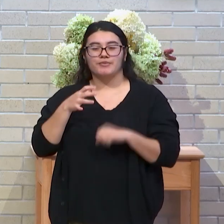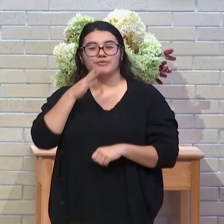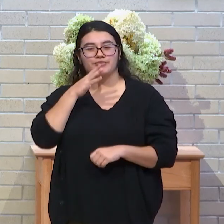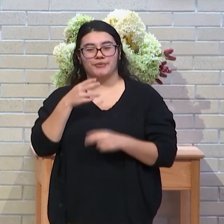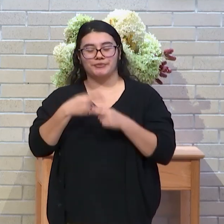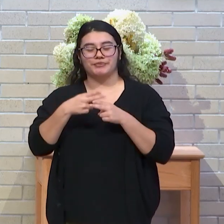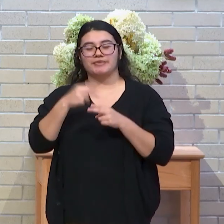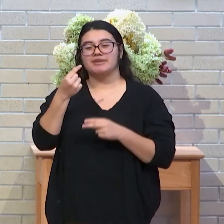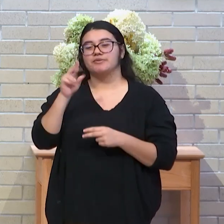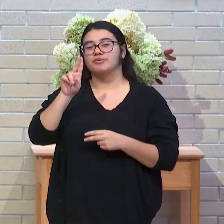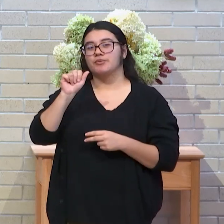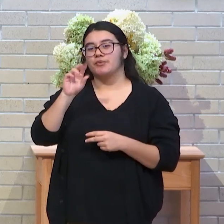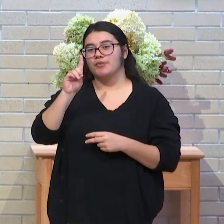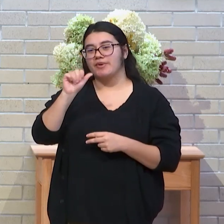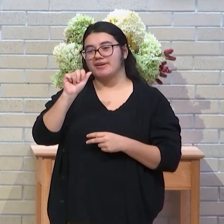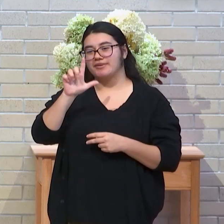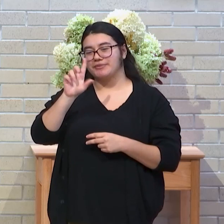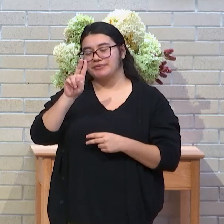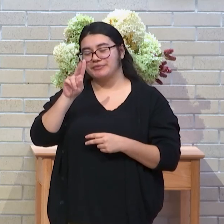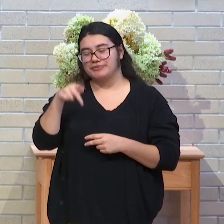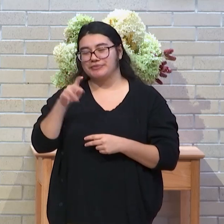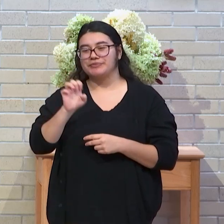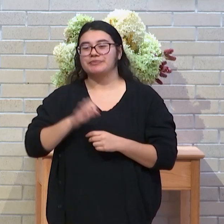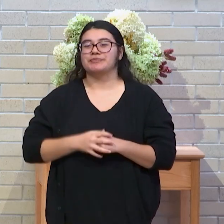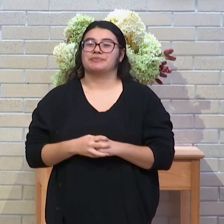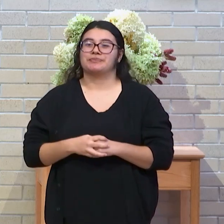auntie, Thea.